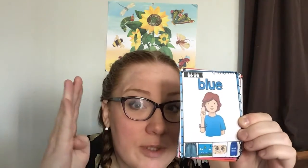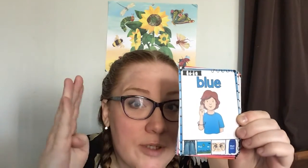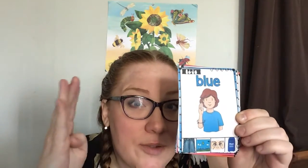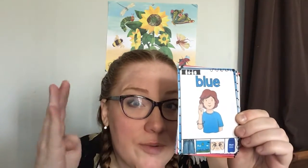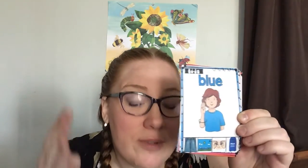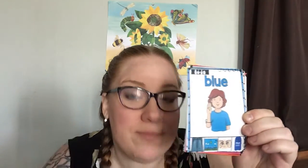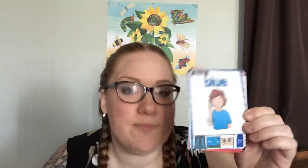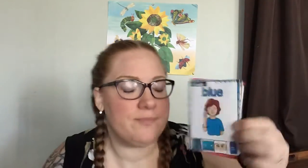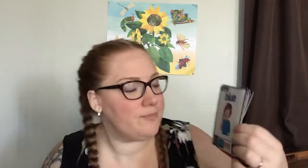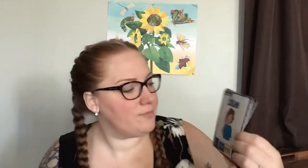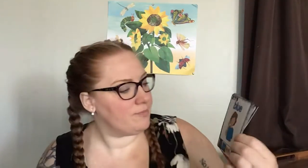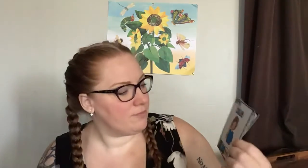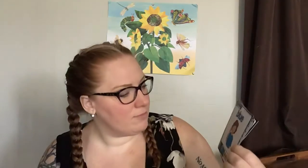blue.